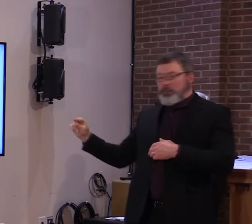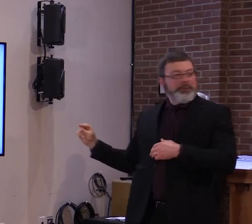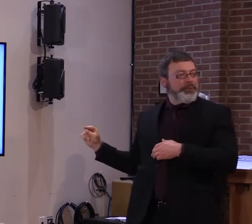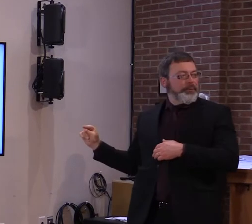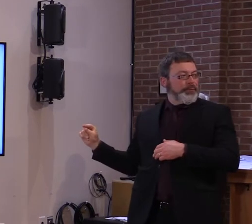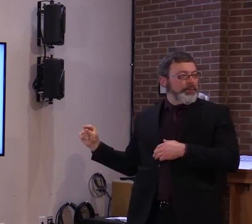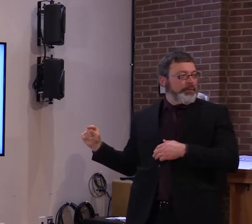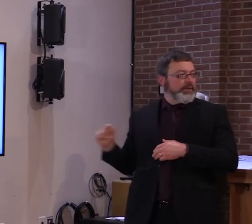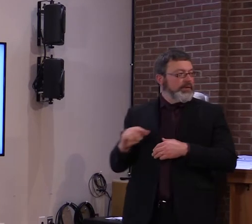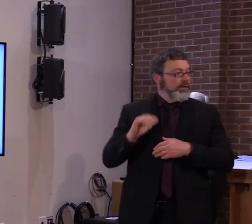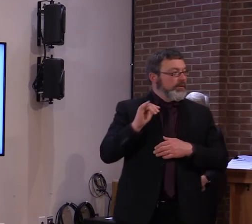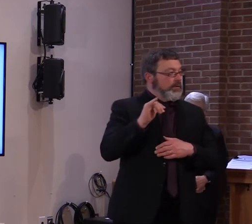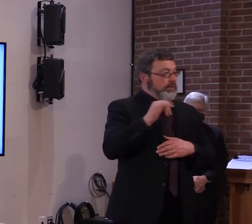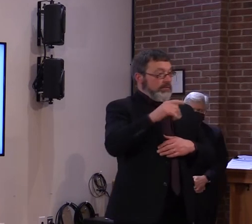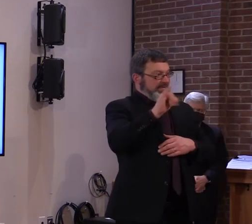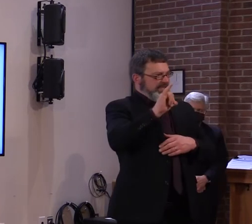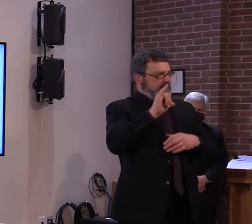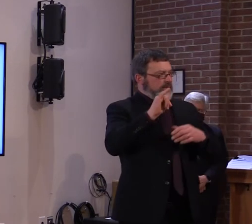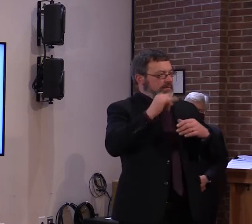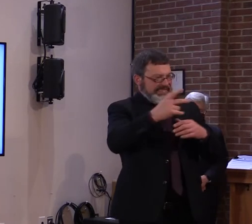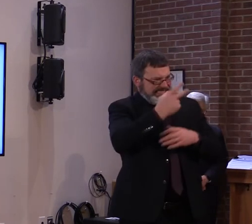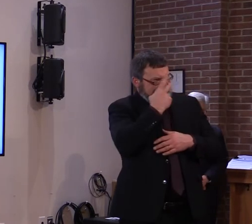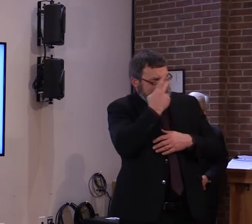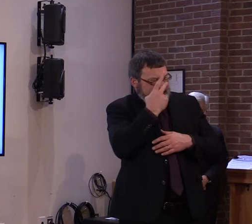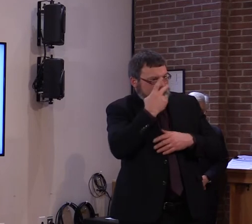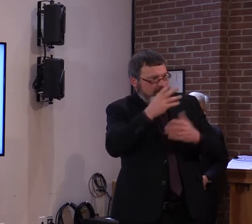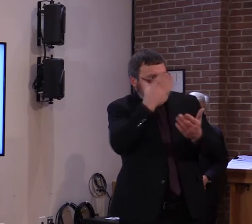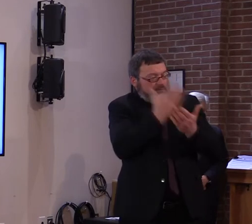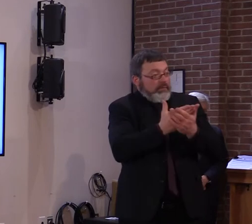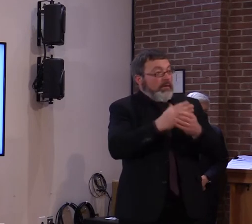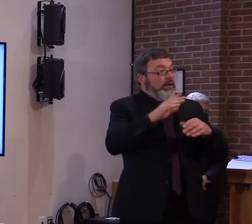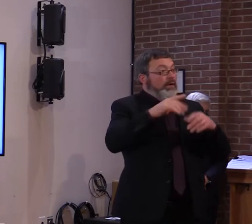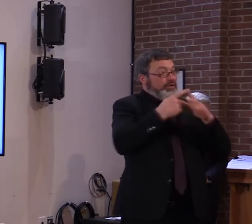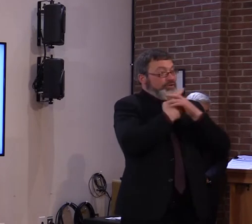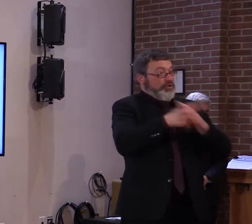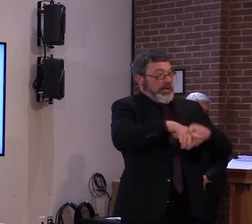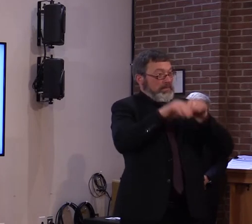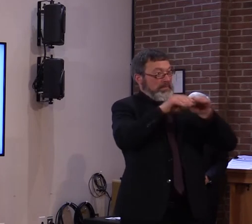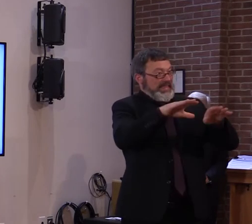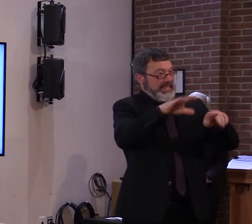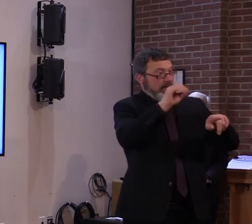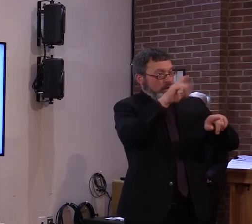truly decay, if you will, which is great.